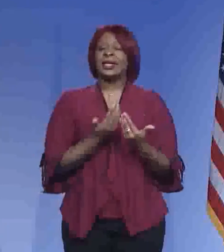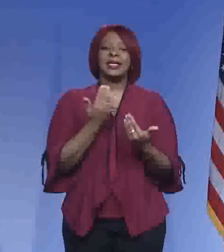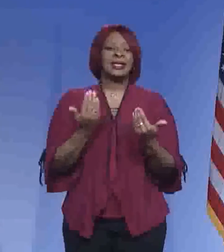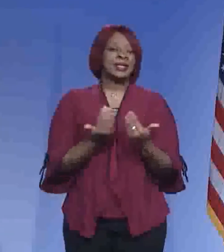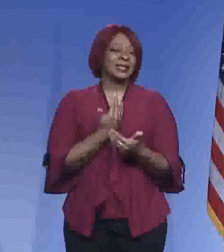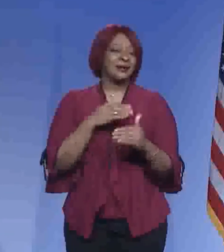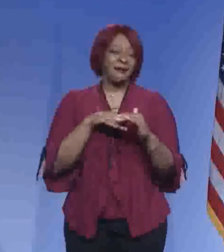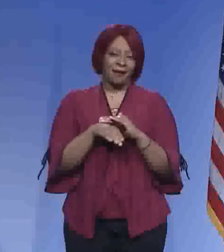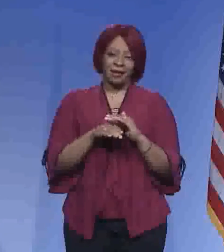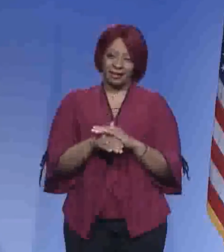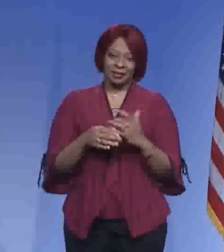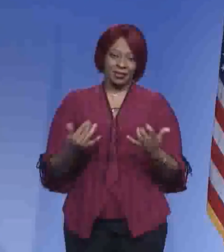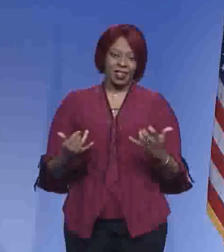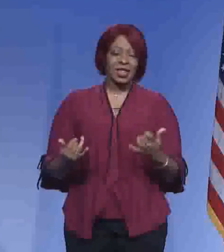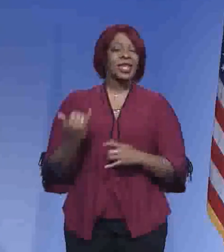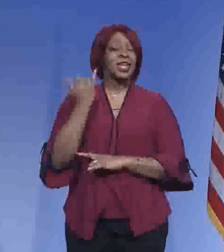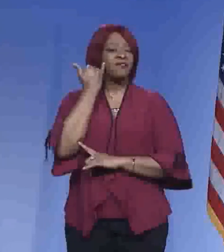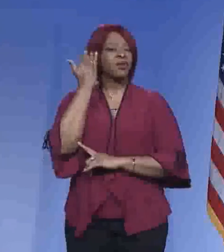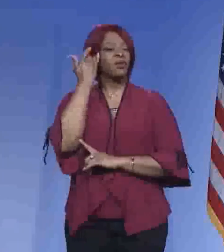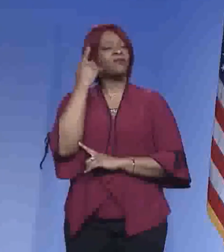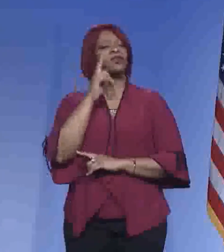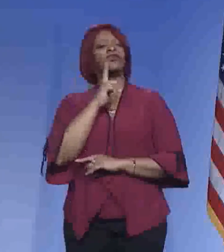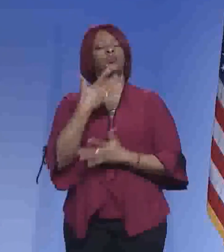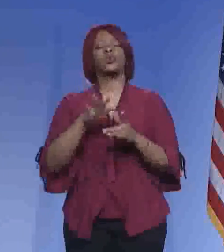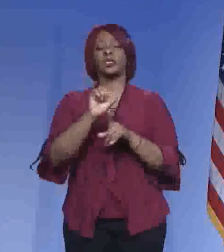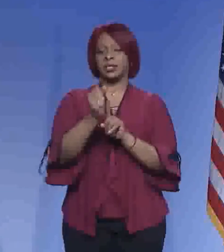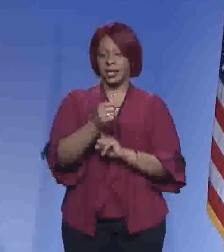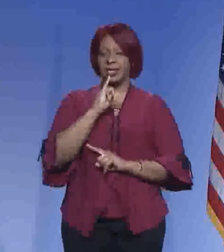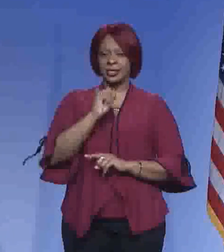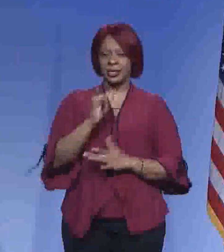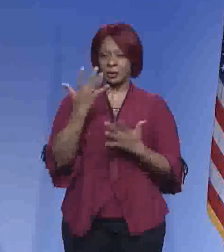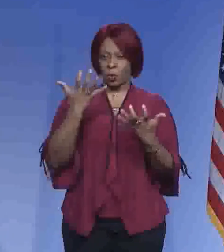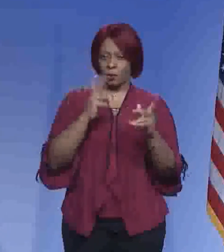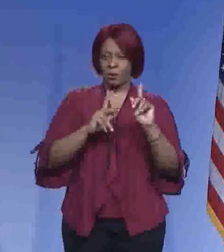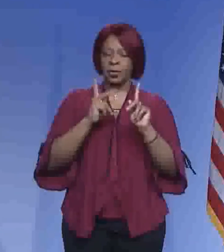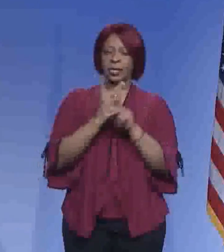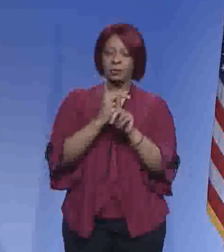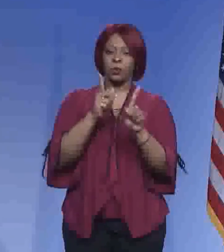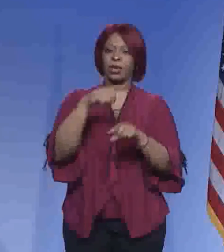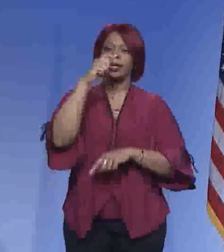do if you know for sure what your status is, and that's why we want people to keep testing.